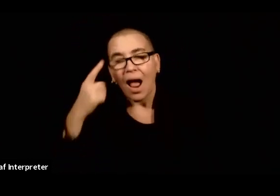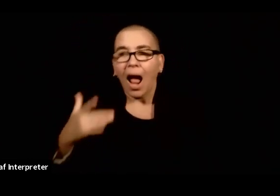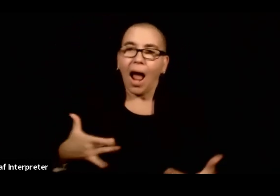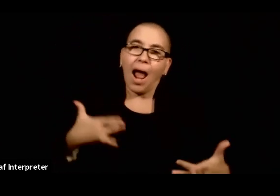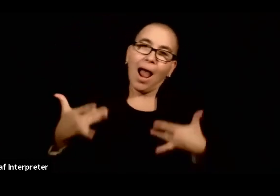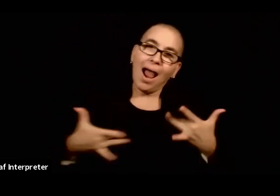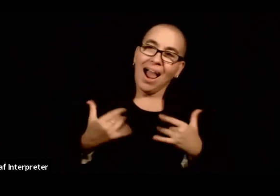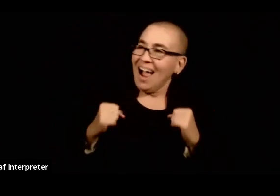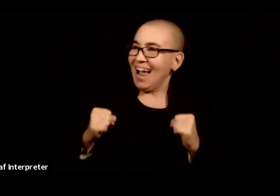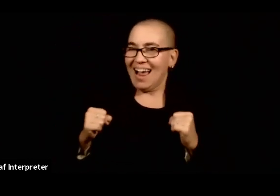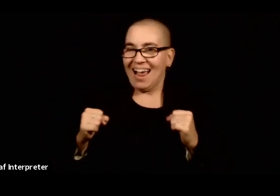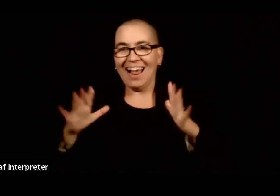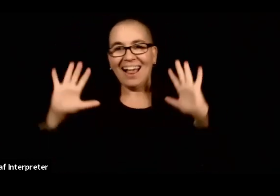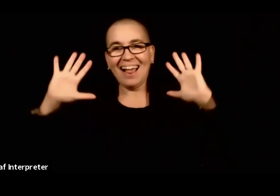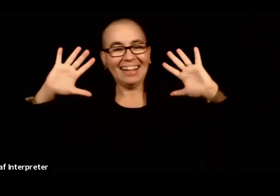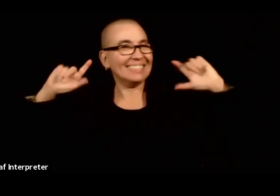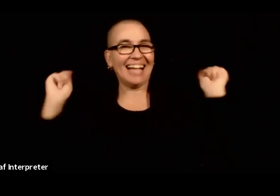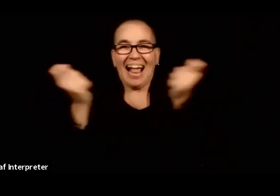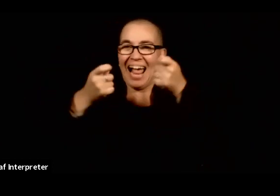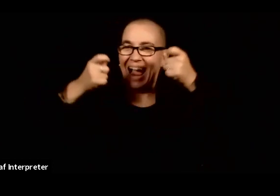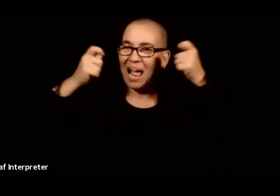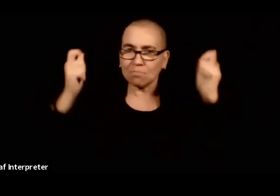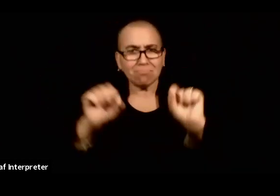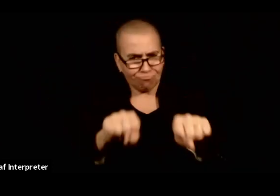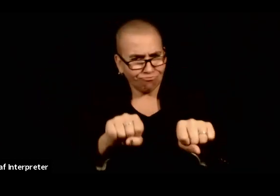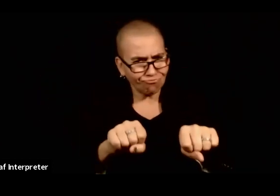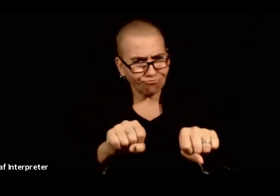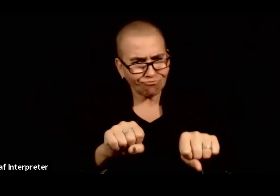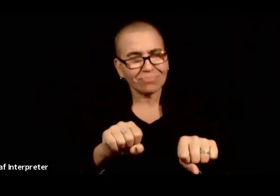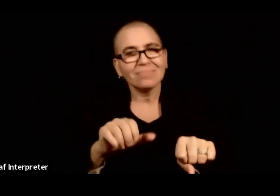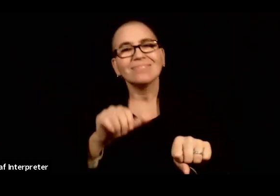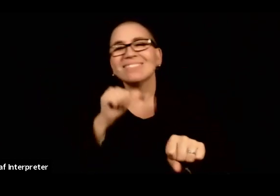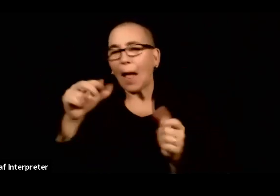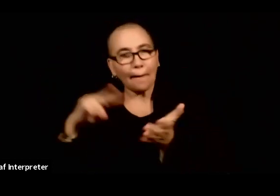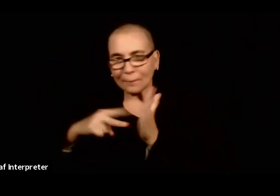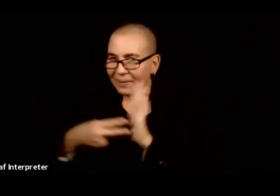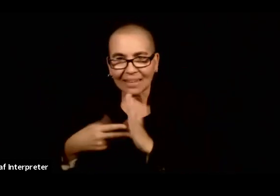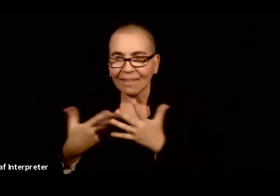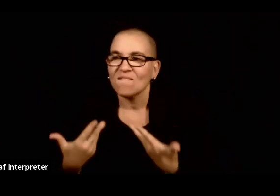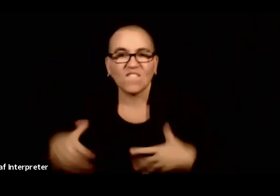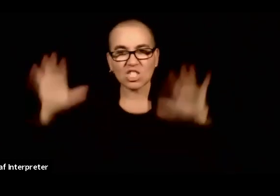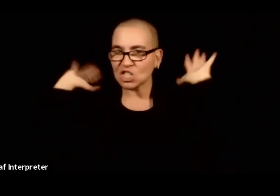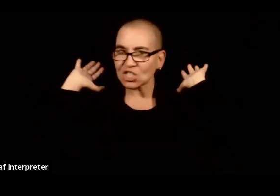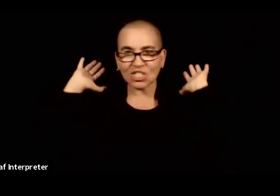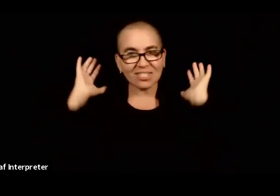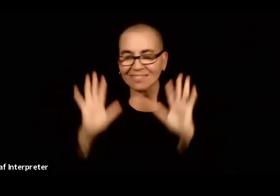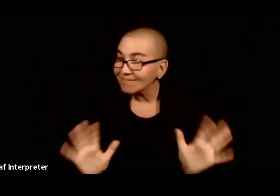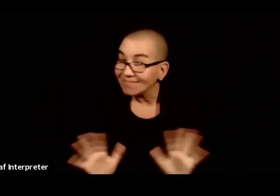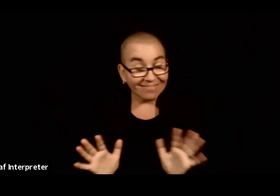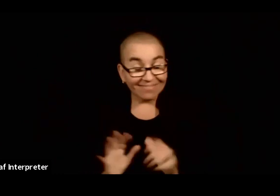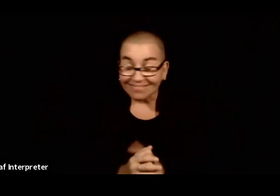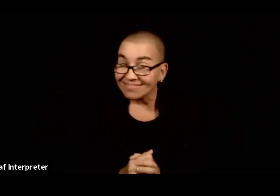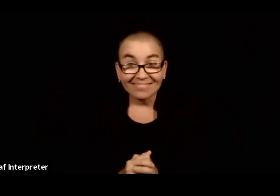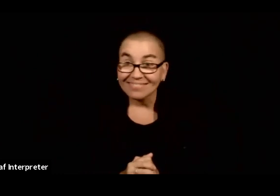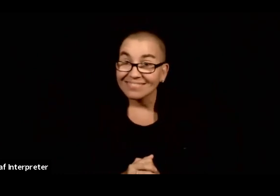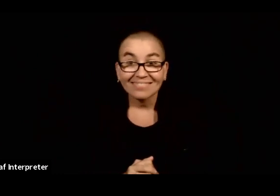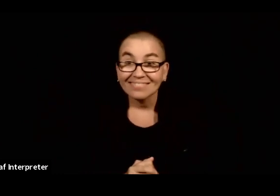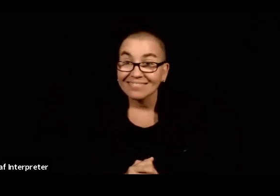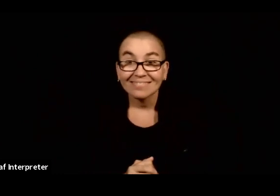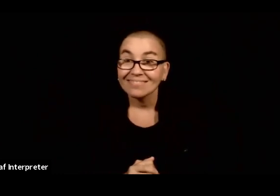of cases, it's not, we're in no place where we can relax our vigilance